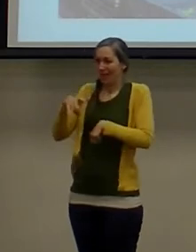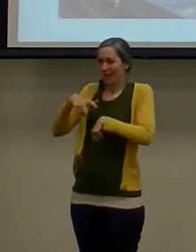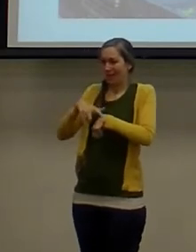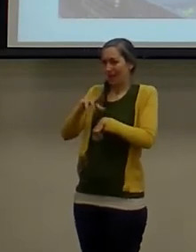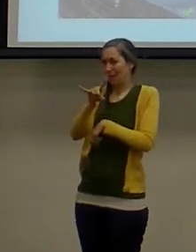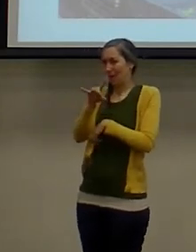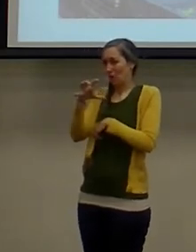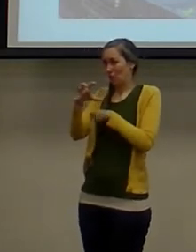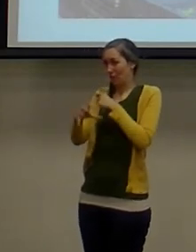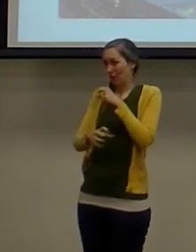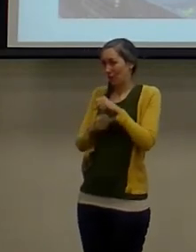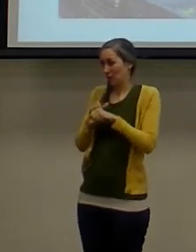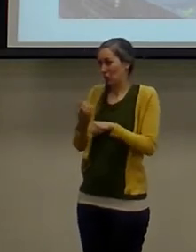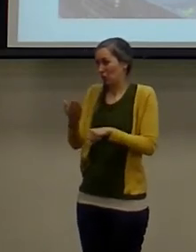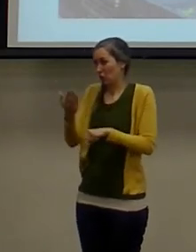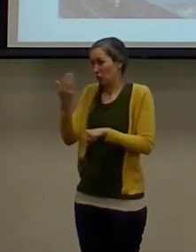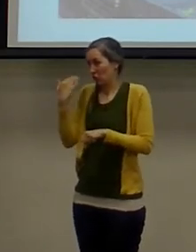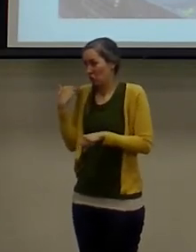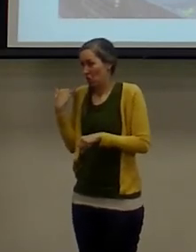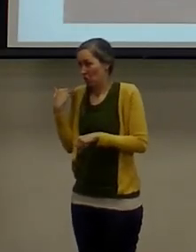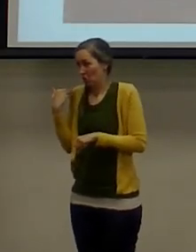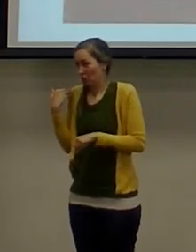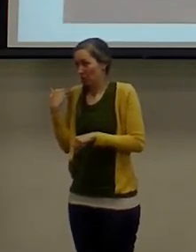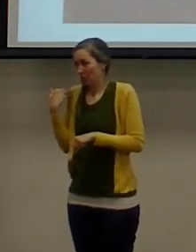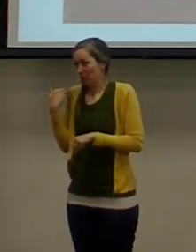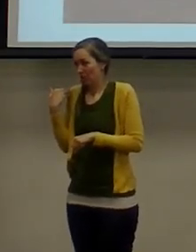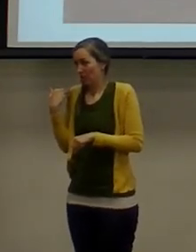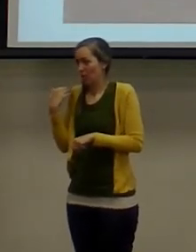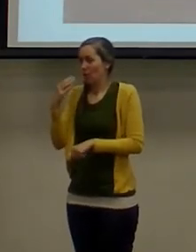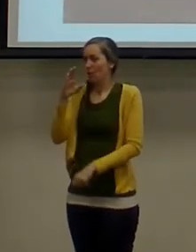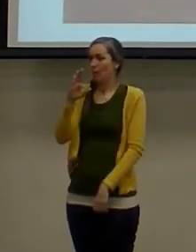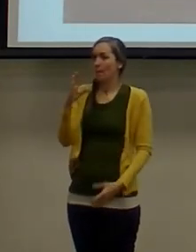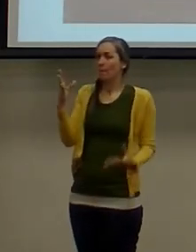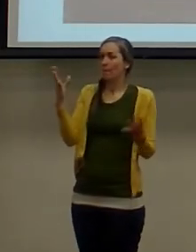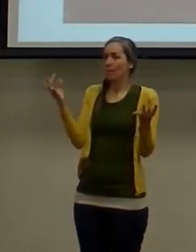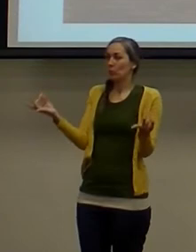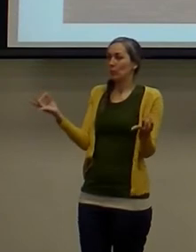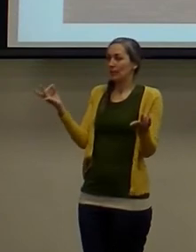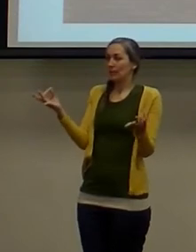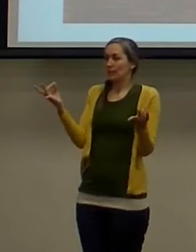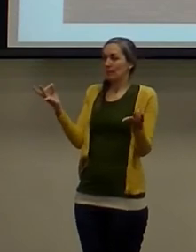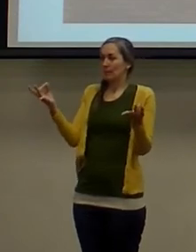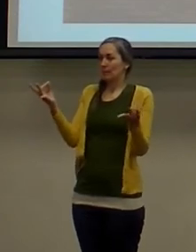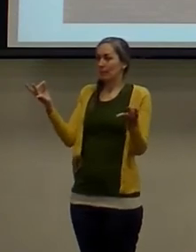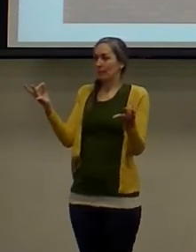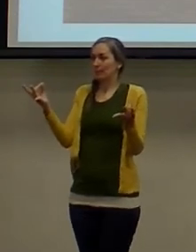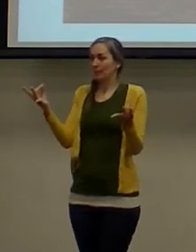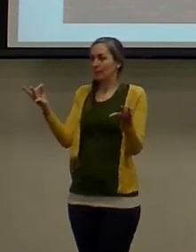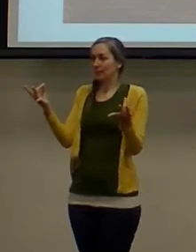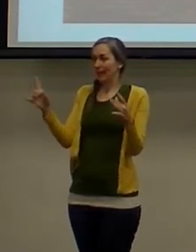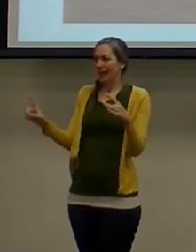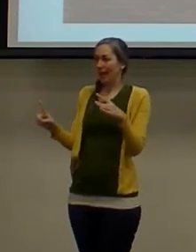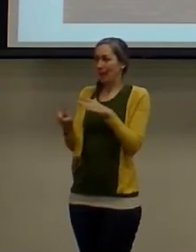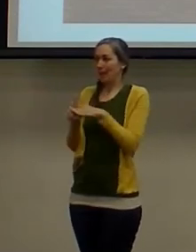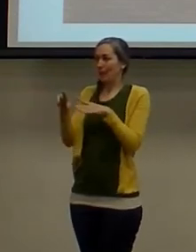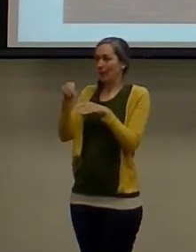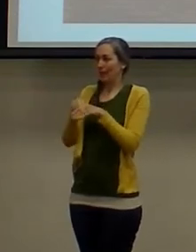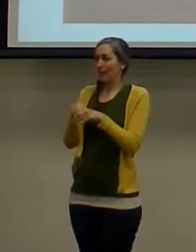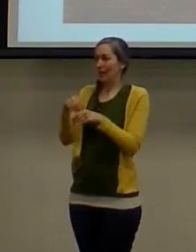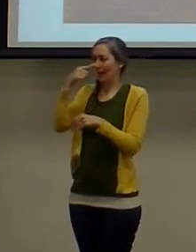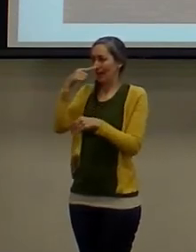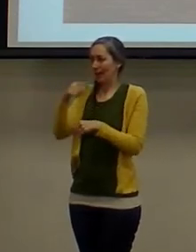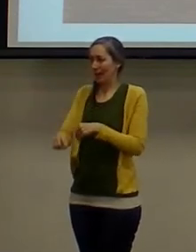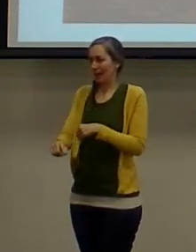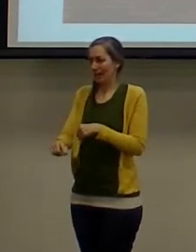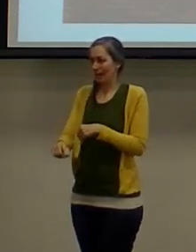years ago, Buddhism came to Thailand. Second kingdom, Ayutthaya, our capital was